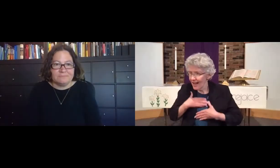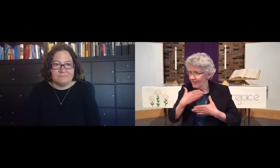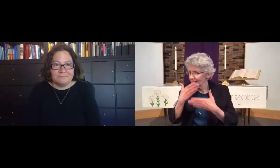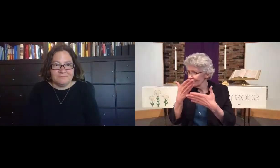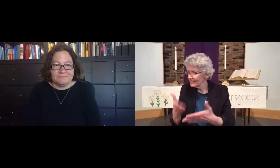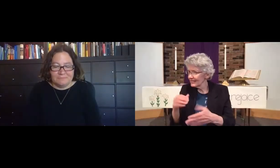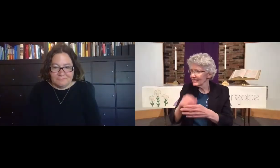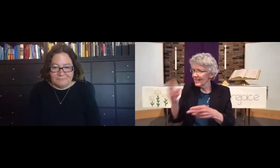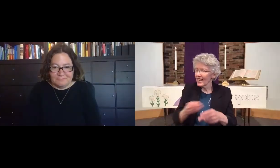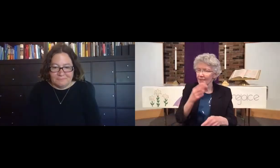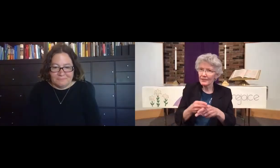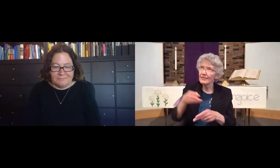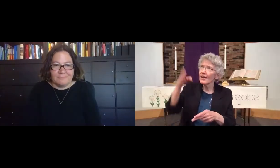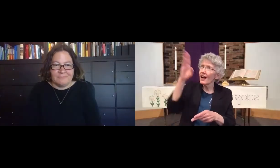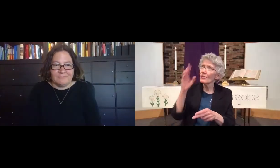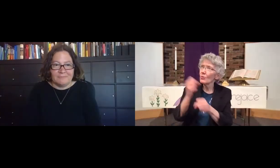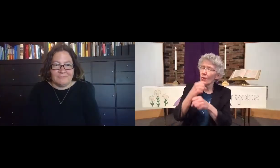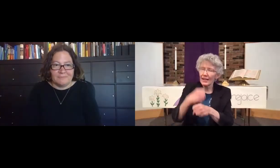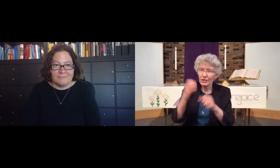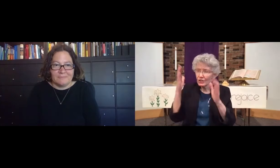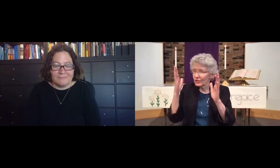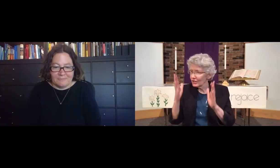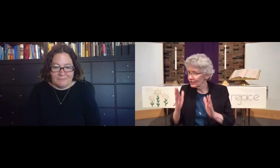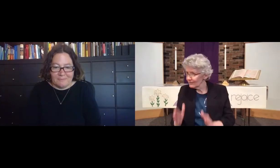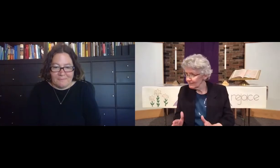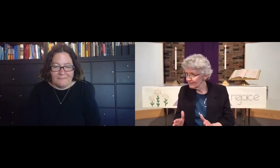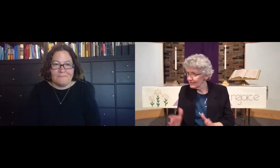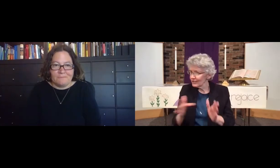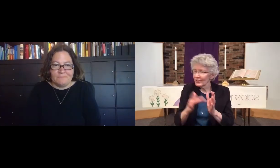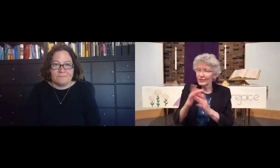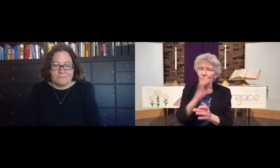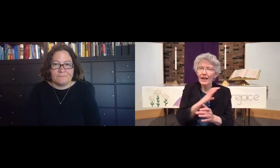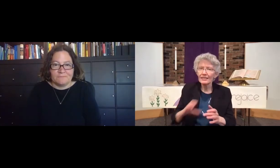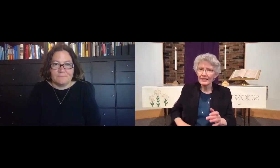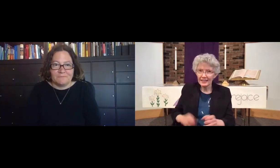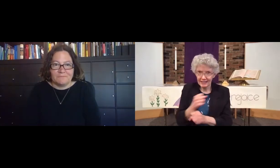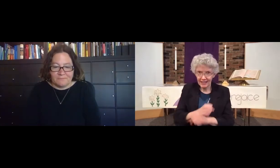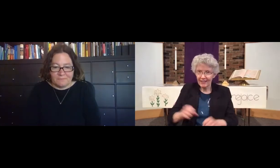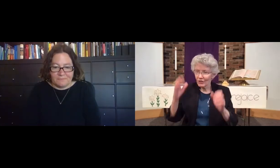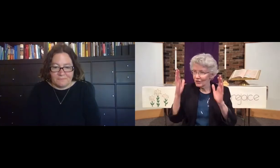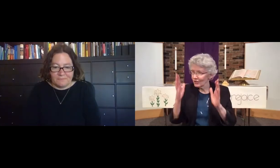Let us offer our confession in the name of God, the Creator, Jesus Christ, the